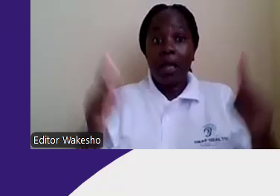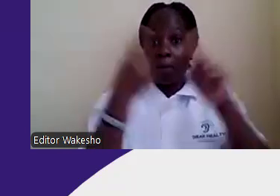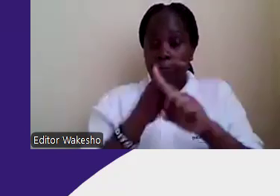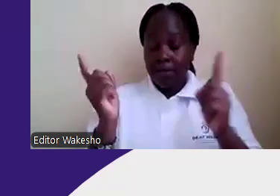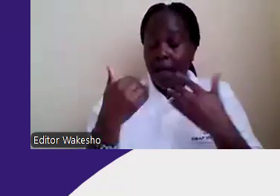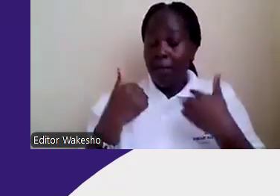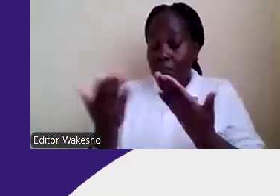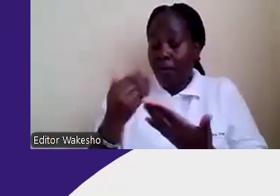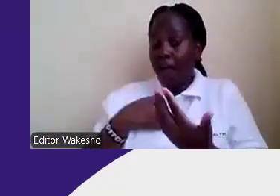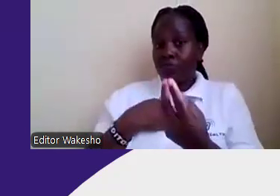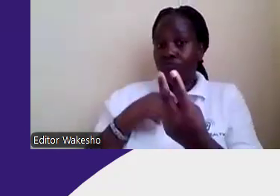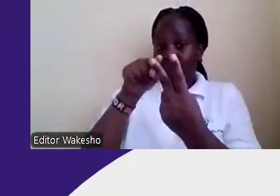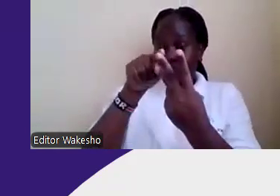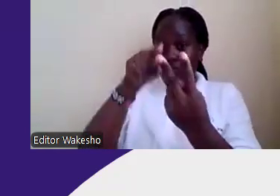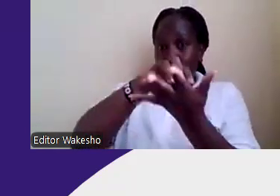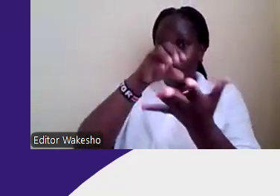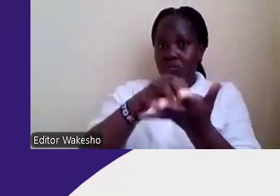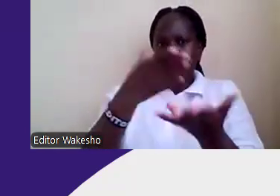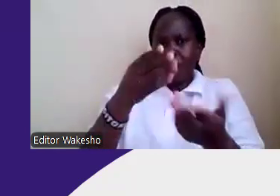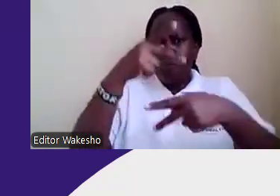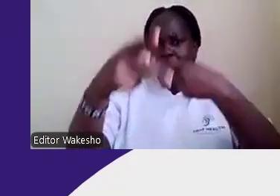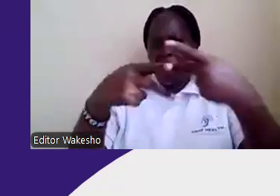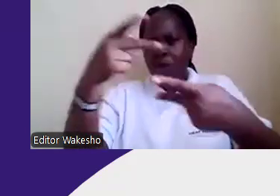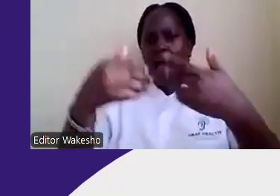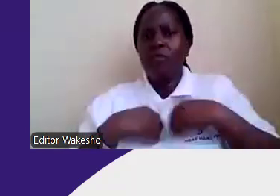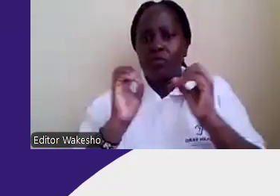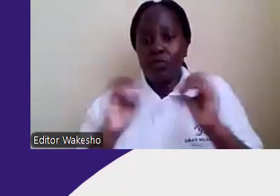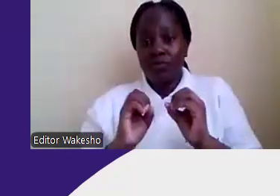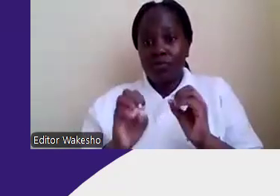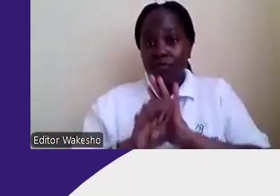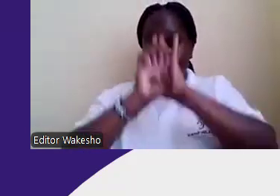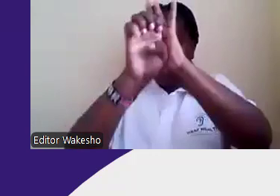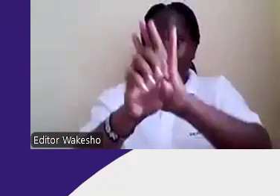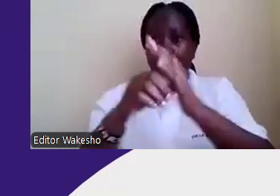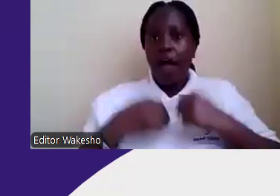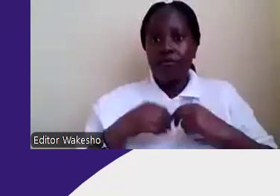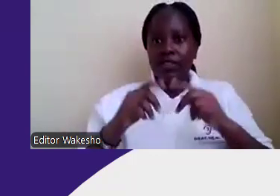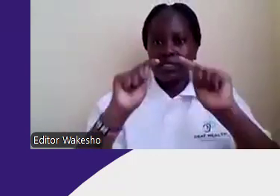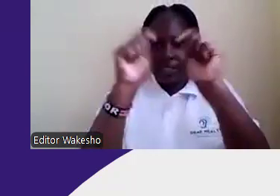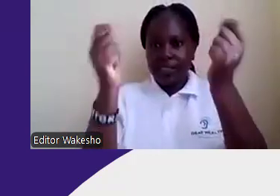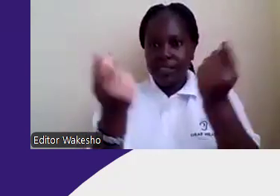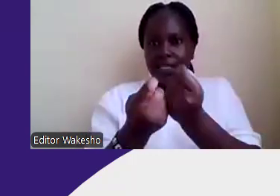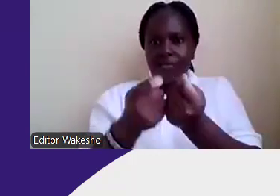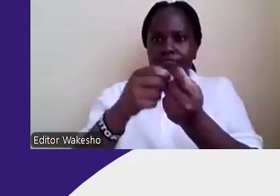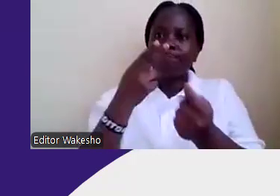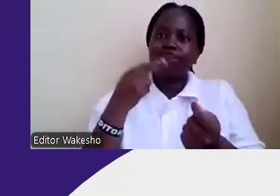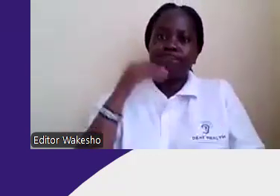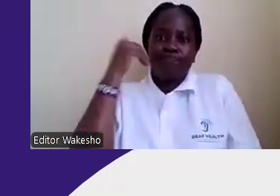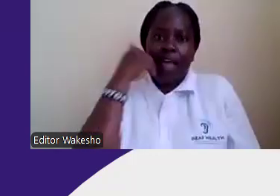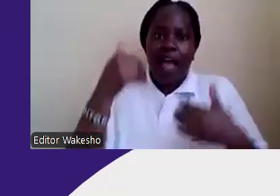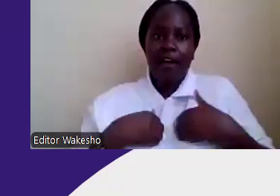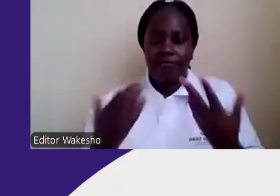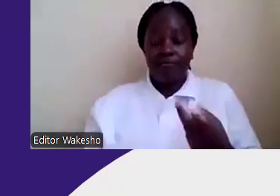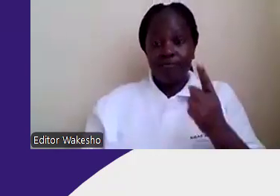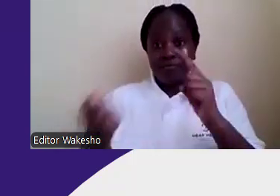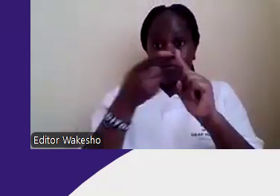where things don't go according to plan. So we're going to look at the types of diabetes and explain how they come about. So we have